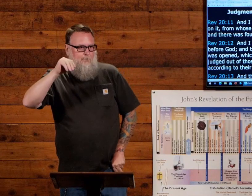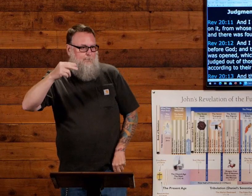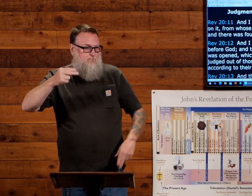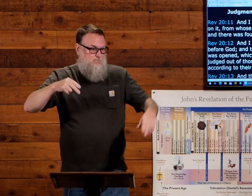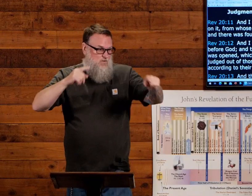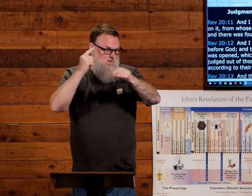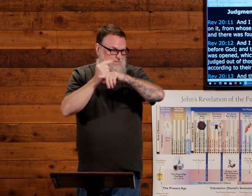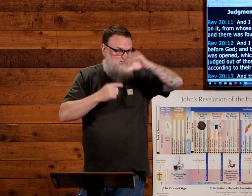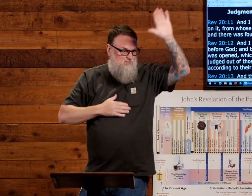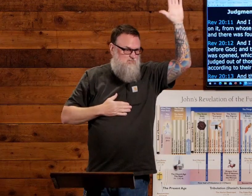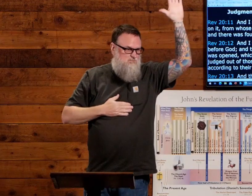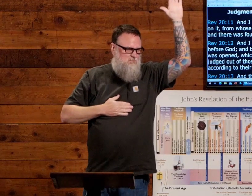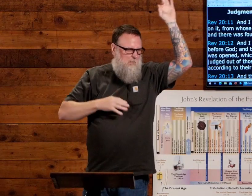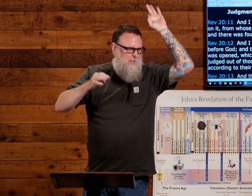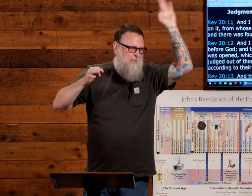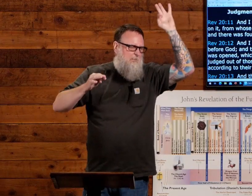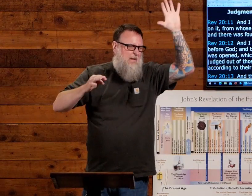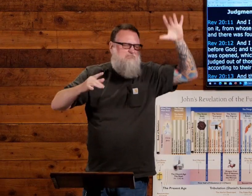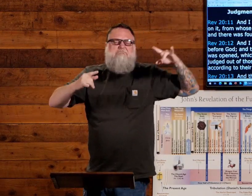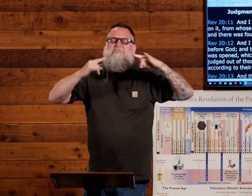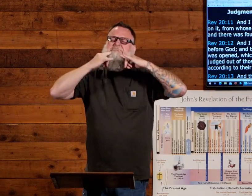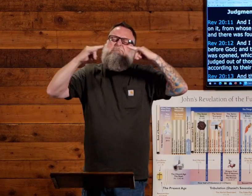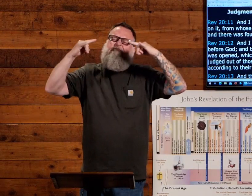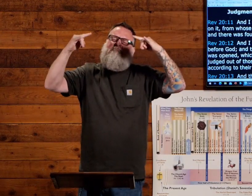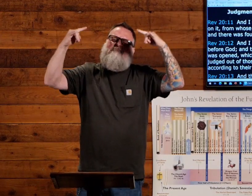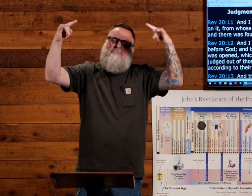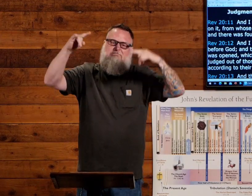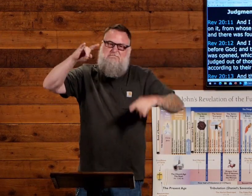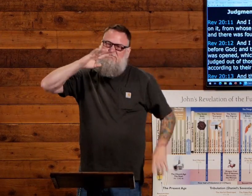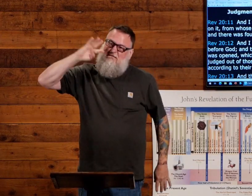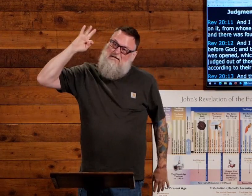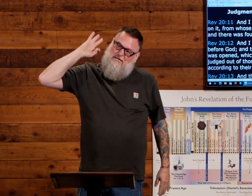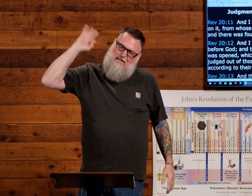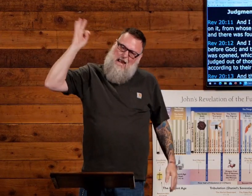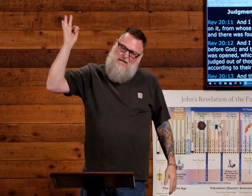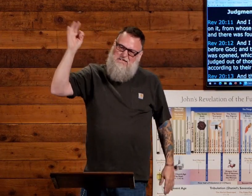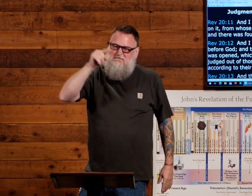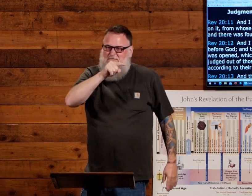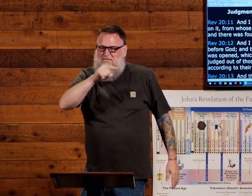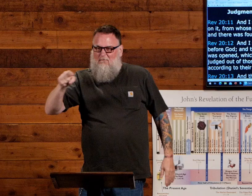Many of you know Billy Graham. Remember Billy Graham, famous preacher.